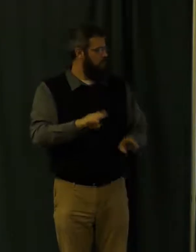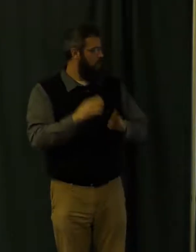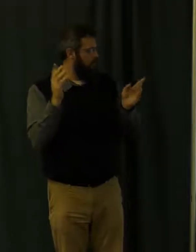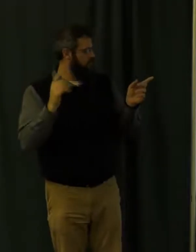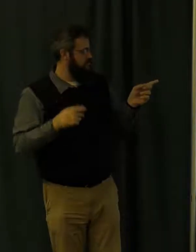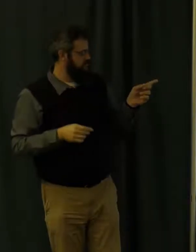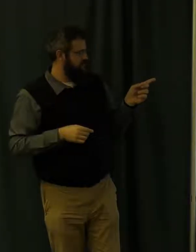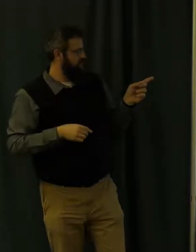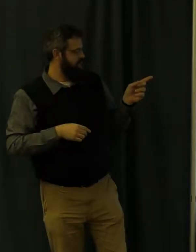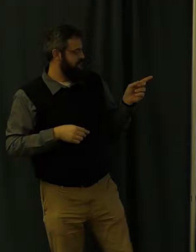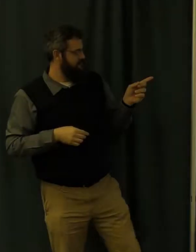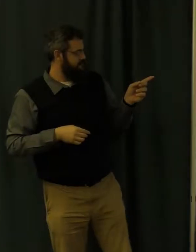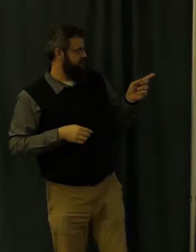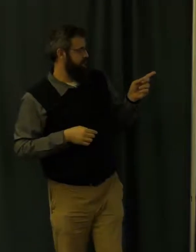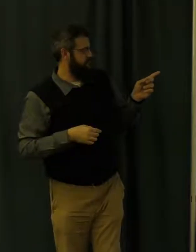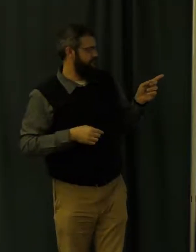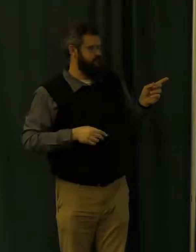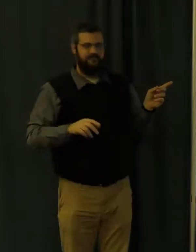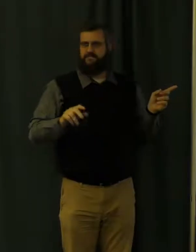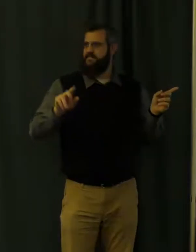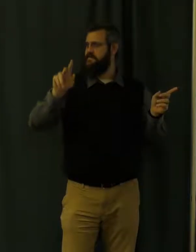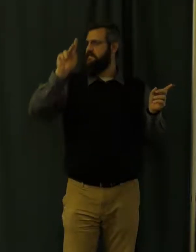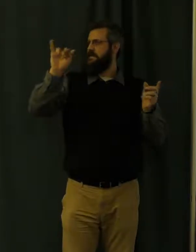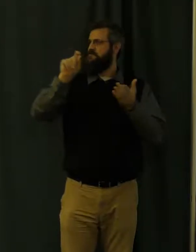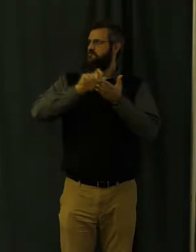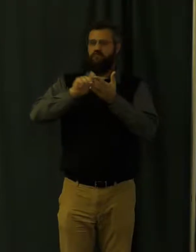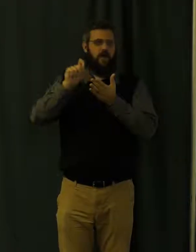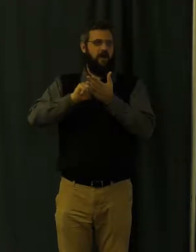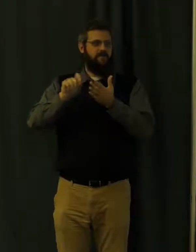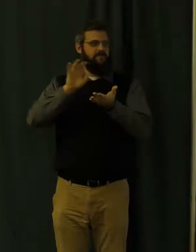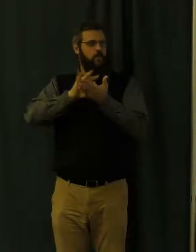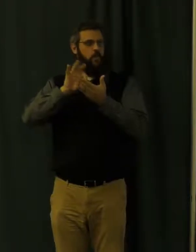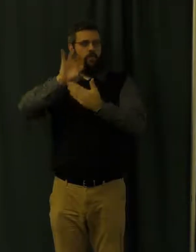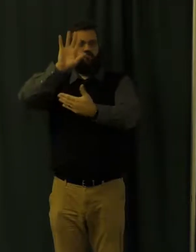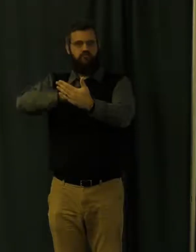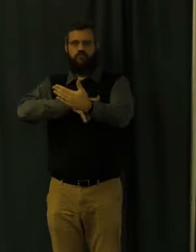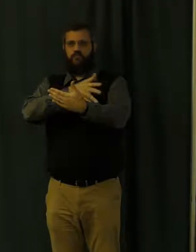this Kentucky Writing Scoring Rubric.